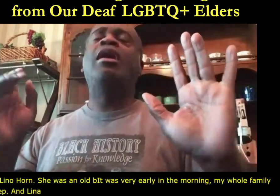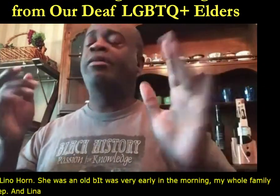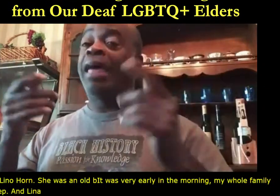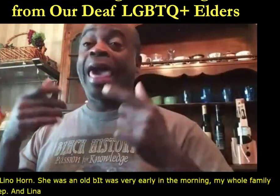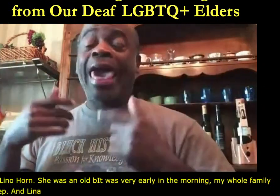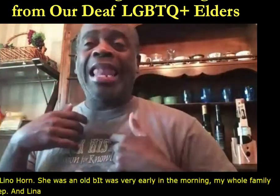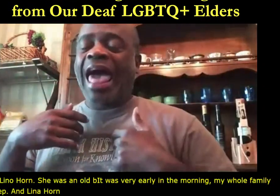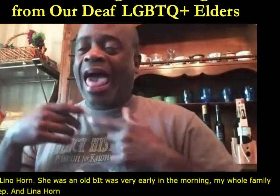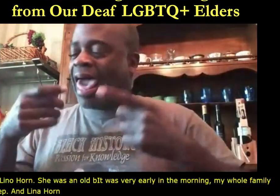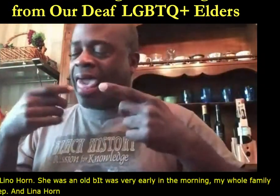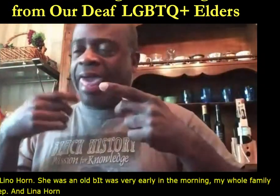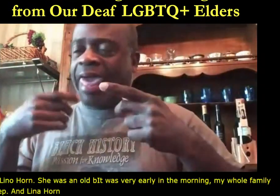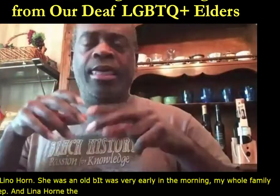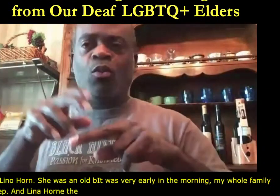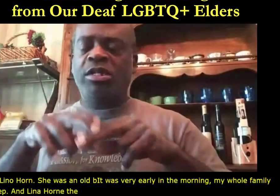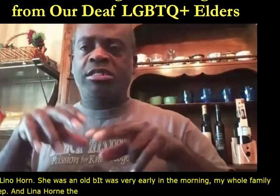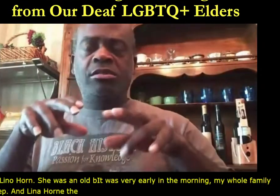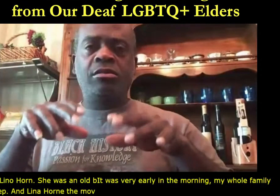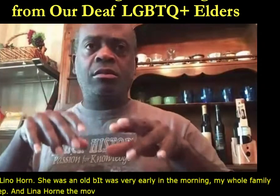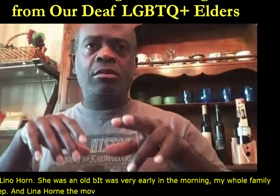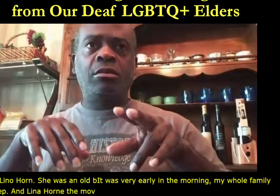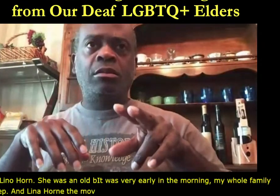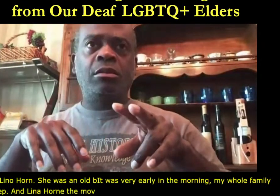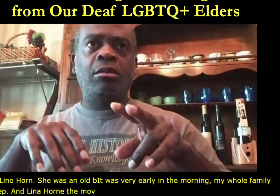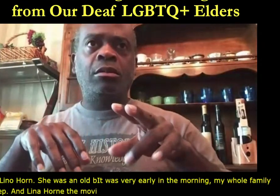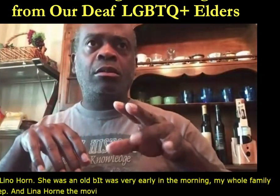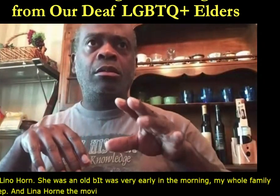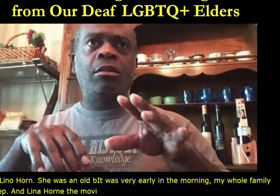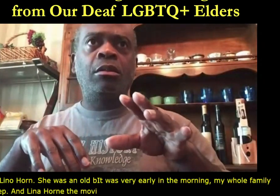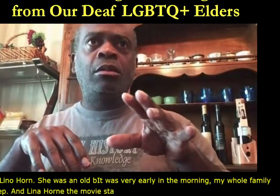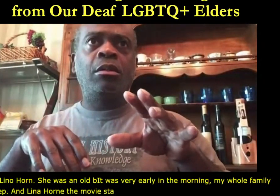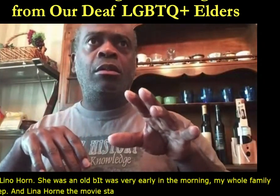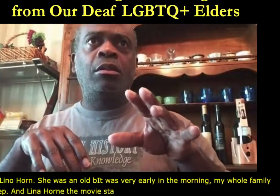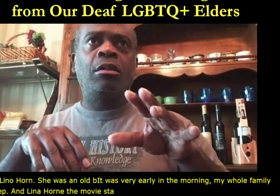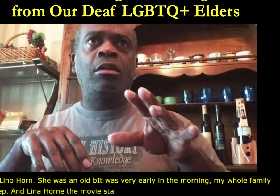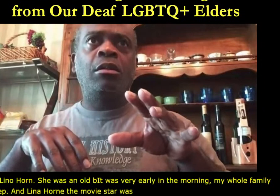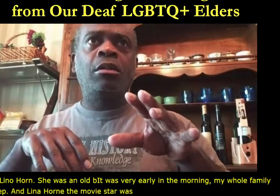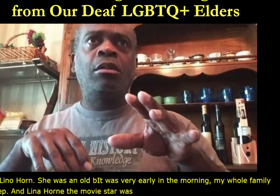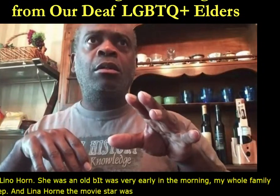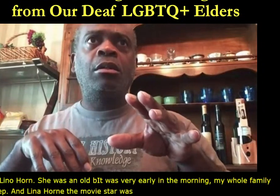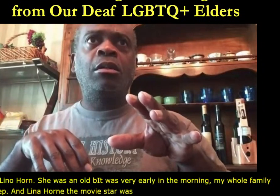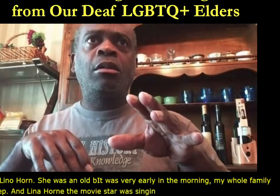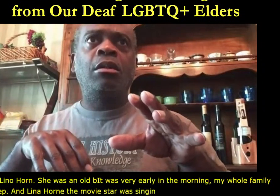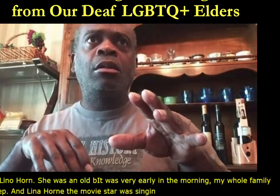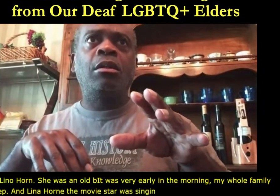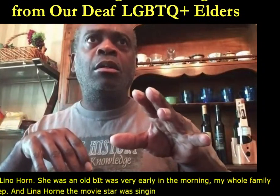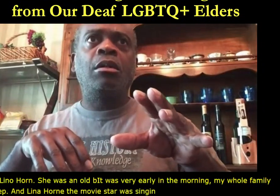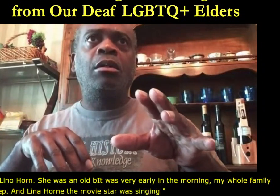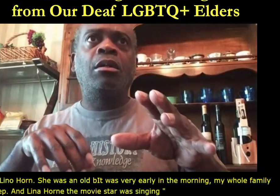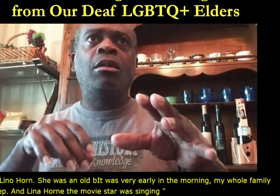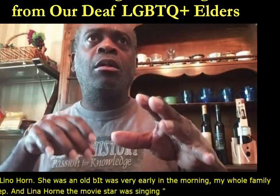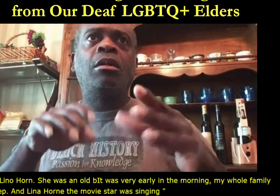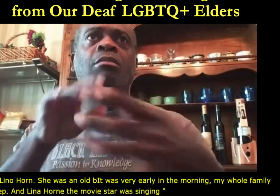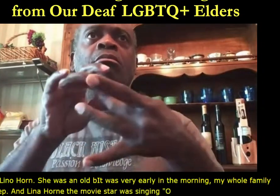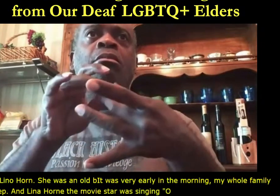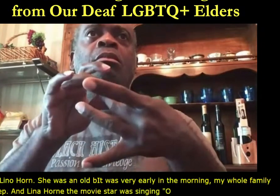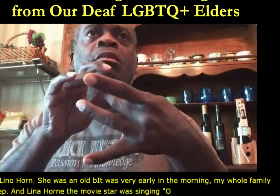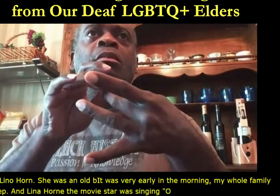stormy weather and i sat there entranced with